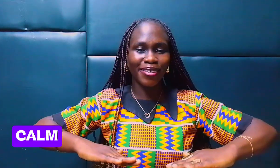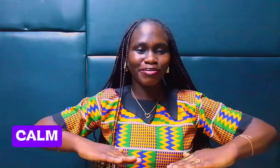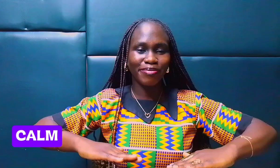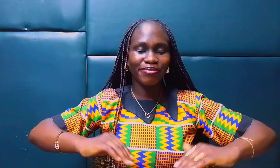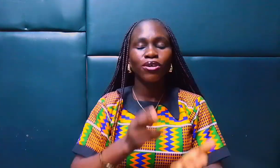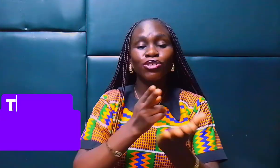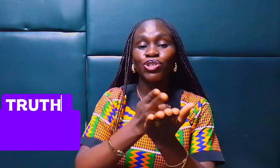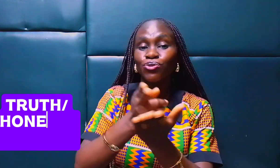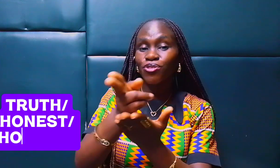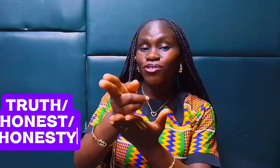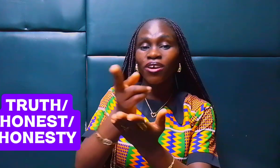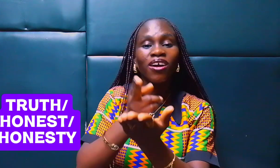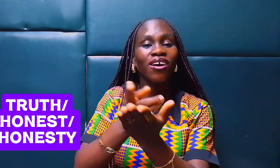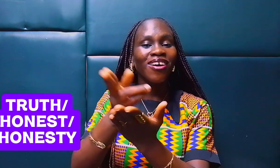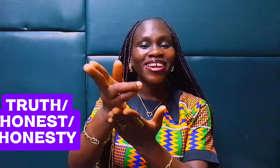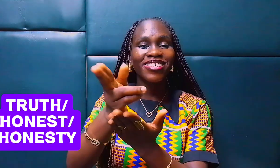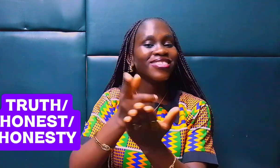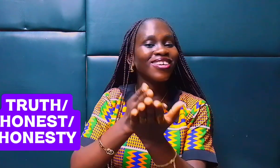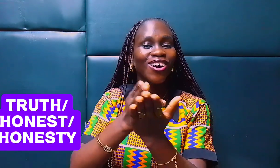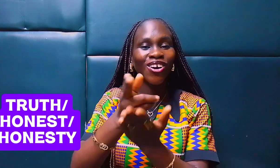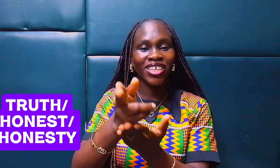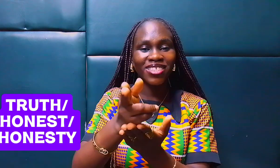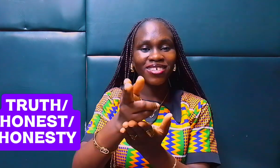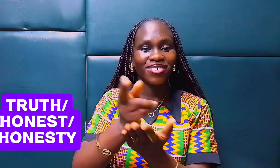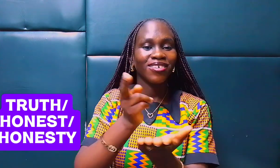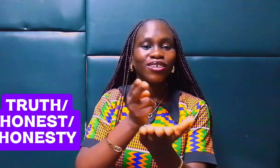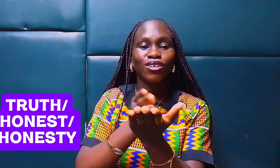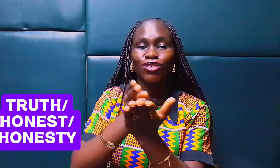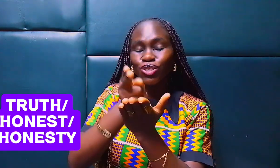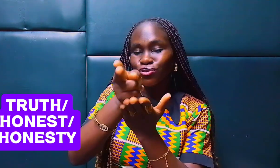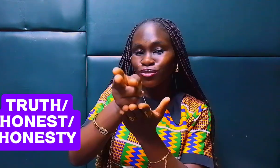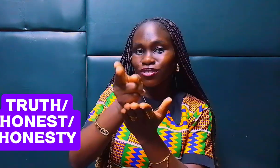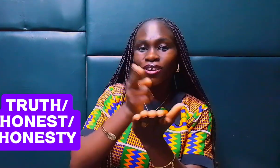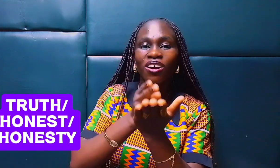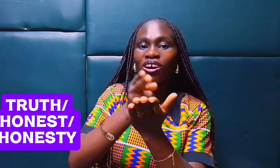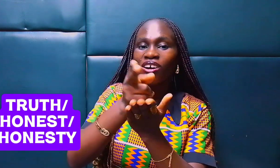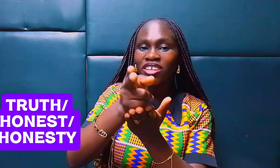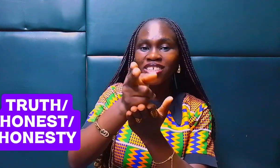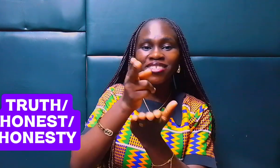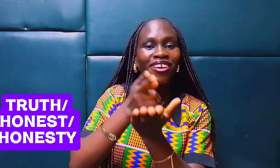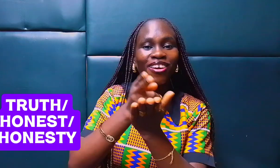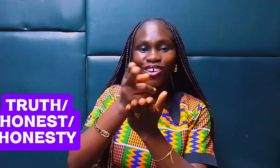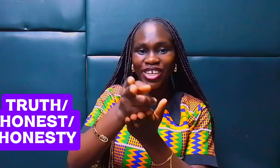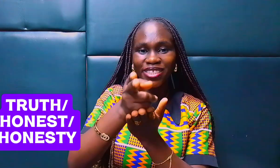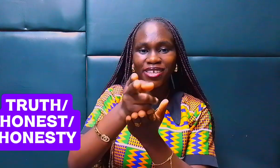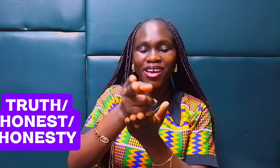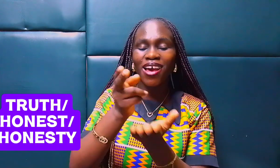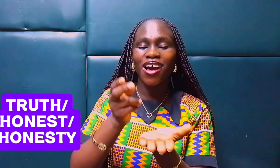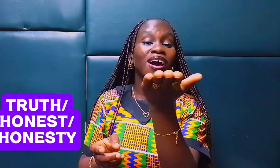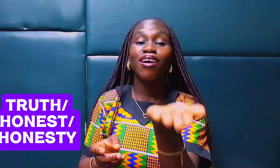calm. Truth, honest, honesty. Truth, honest, honesty.